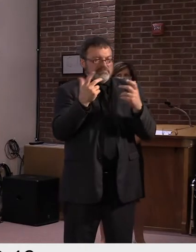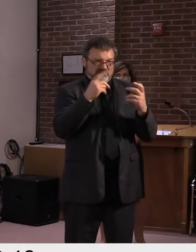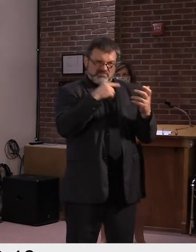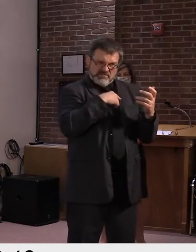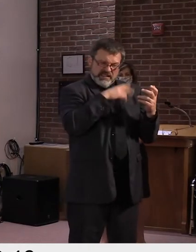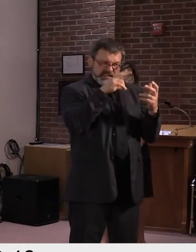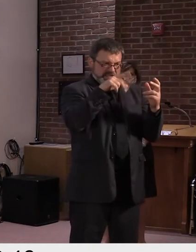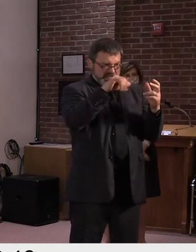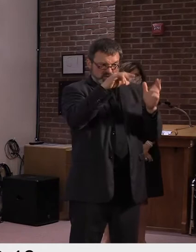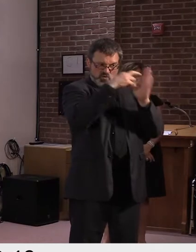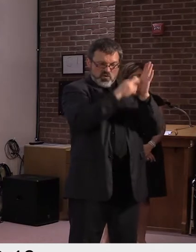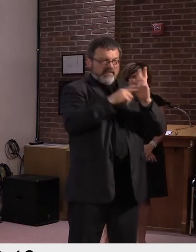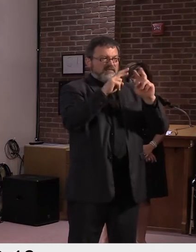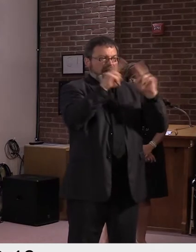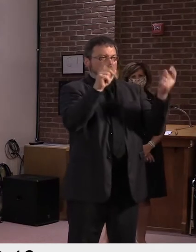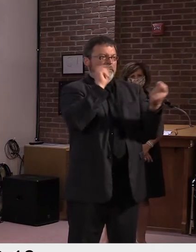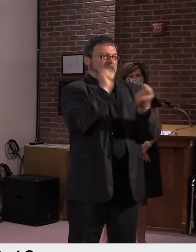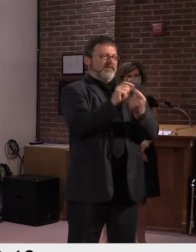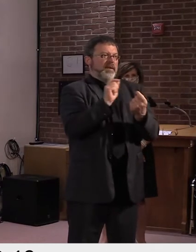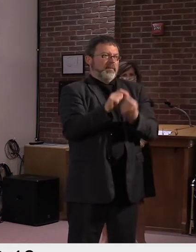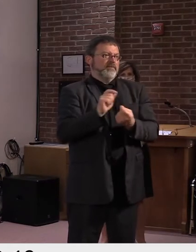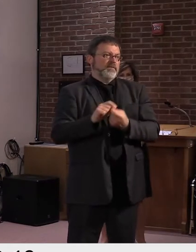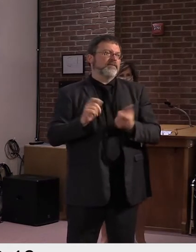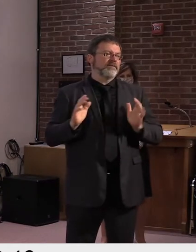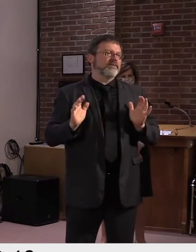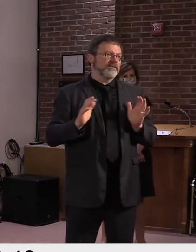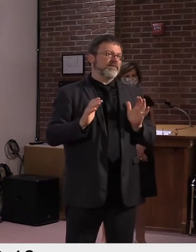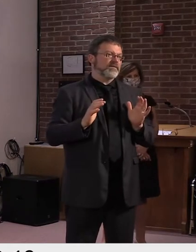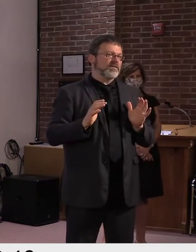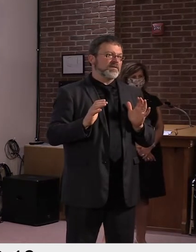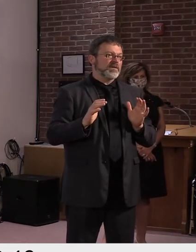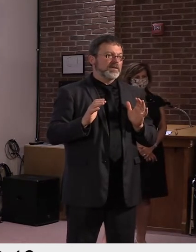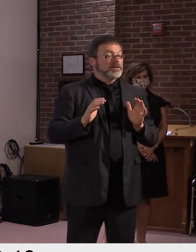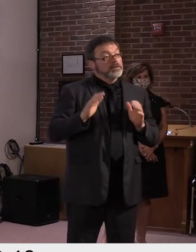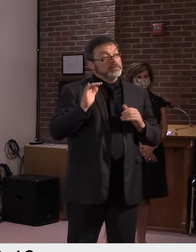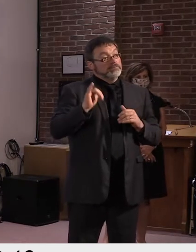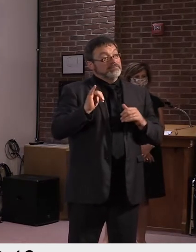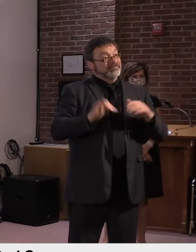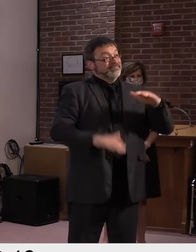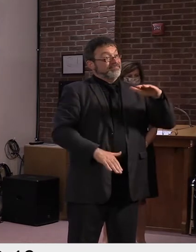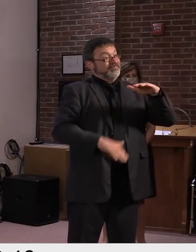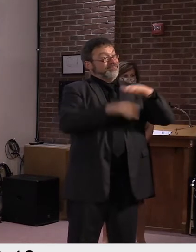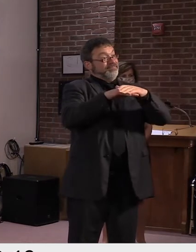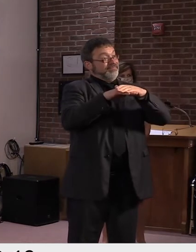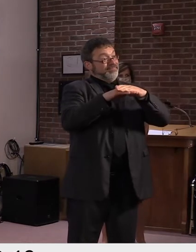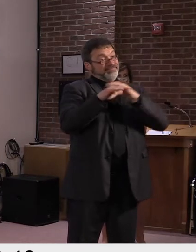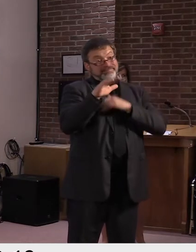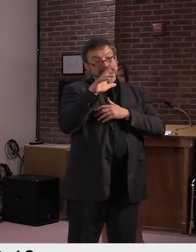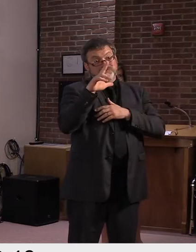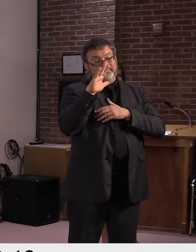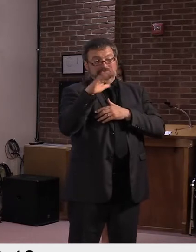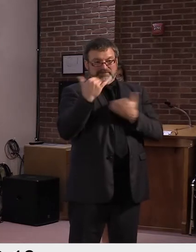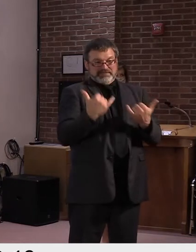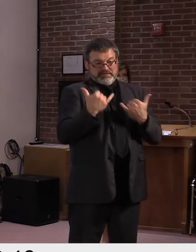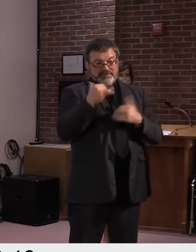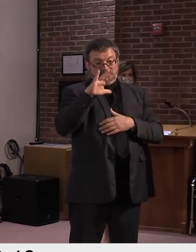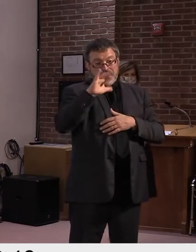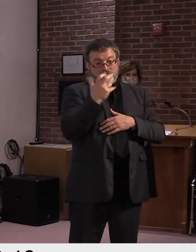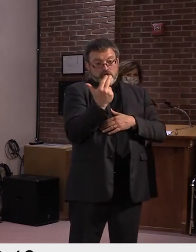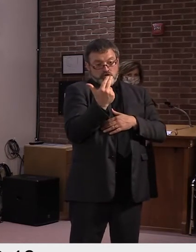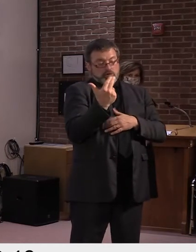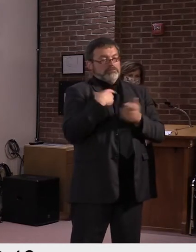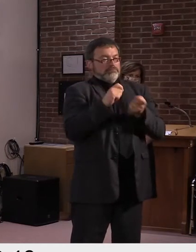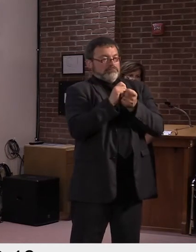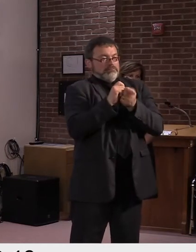from $513 as a maximum to $531 as a maximum